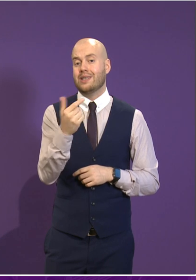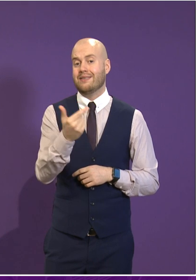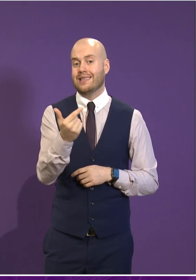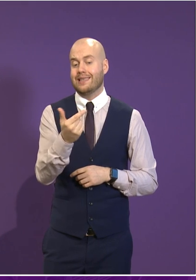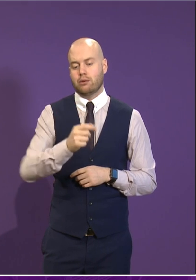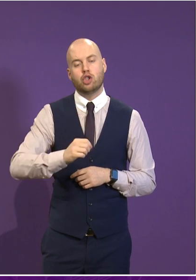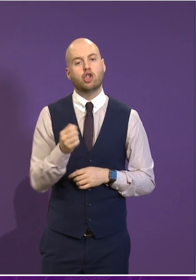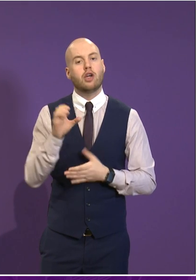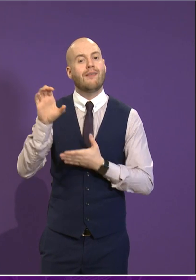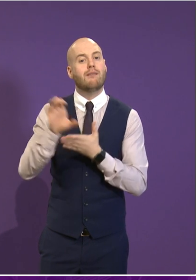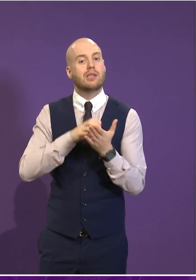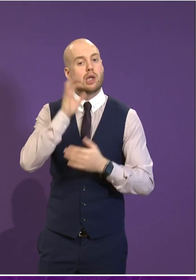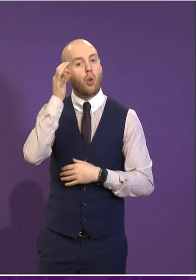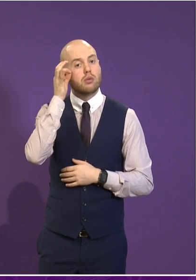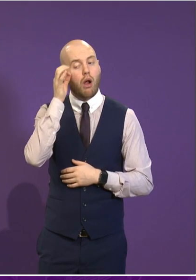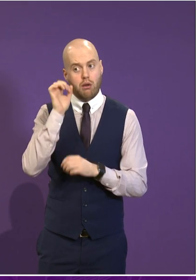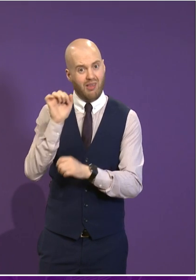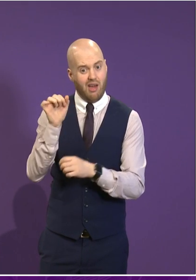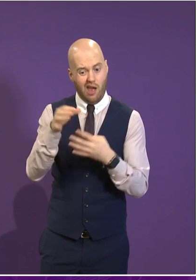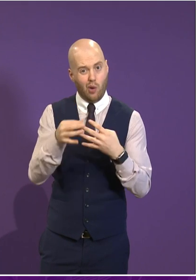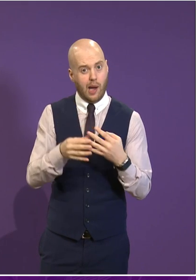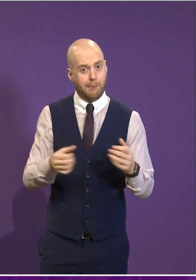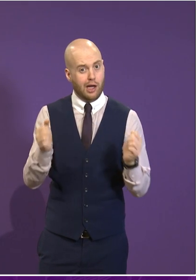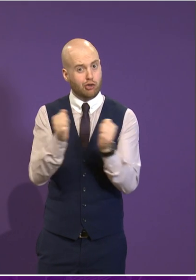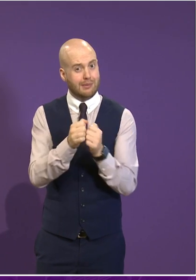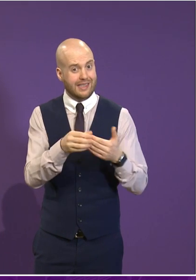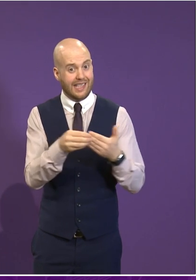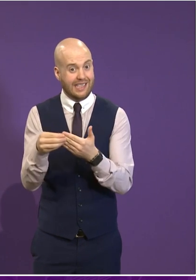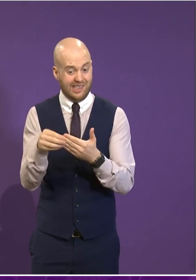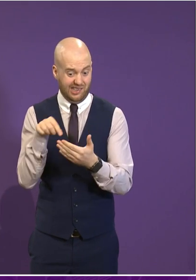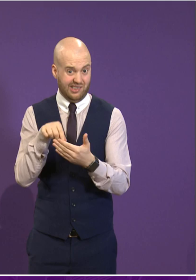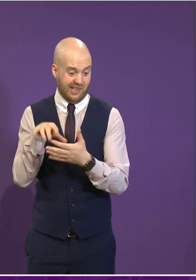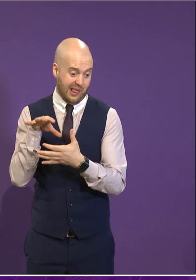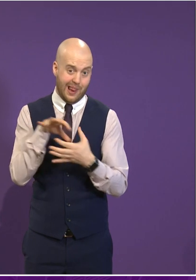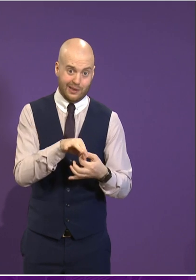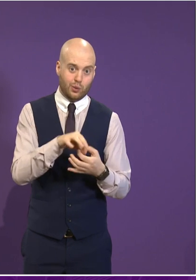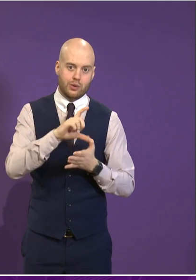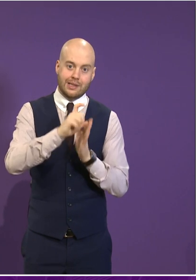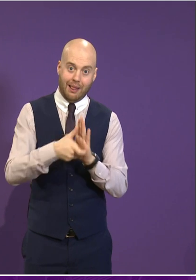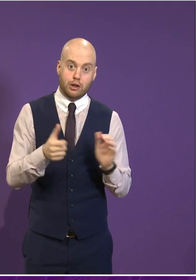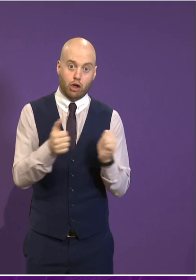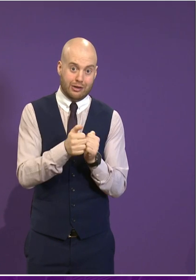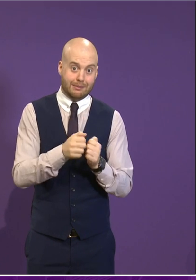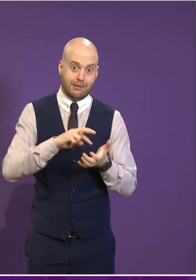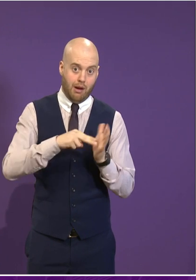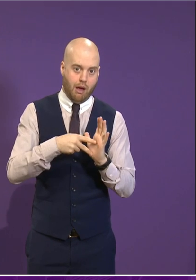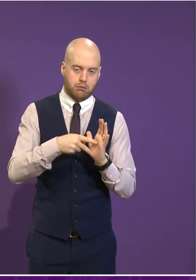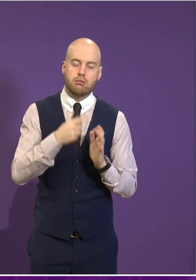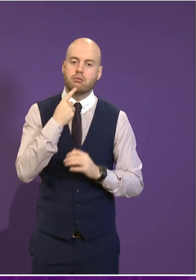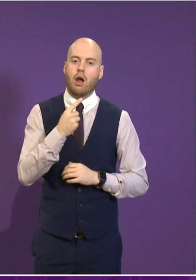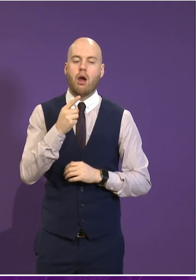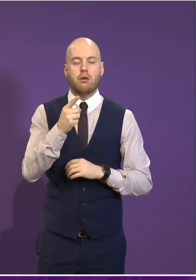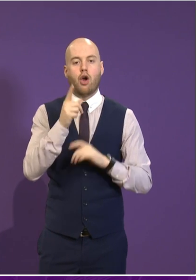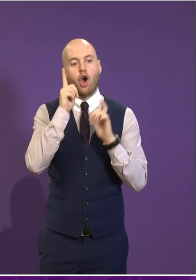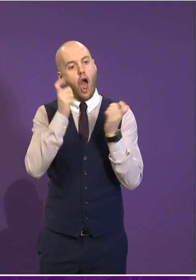Council, that their outcome agreement guidance, and this again is mentioned in the Disability Delivery Plan, it will require colleges and universities to